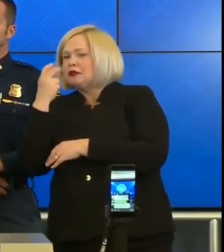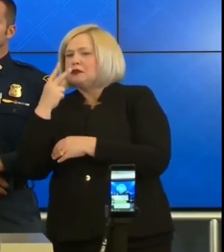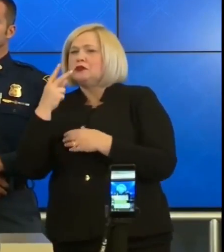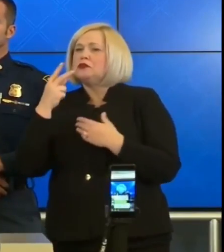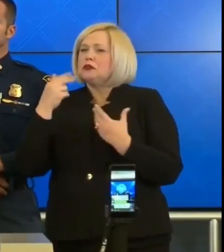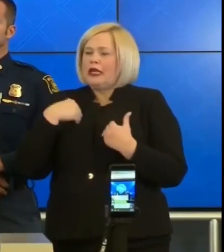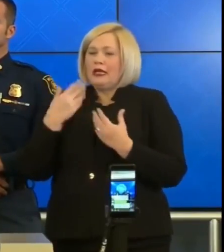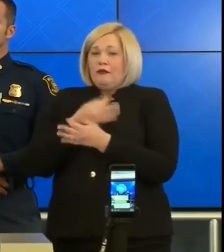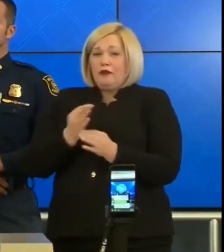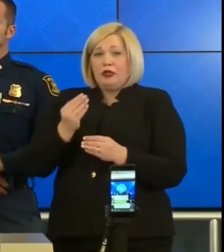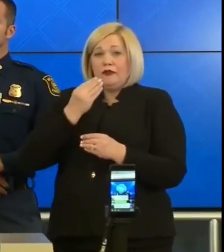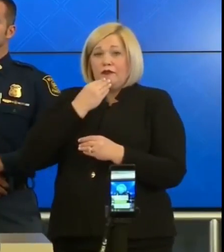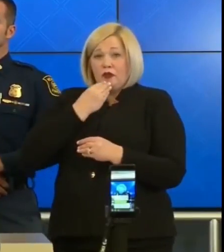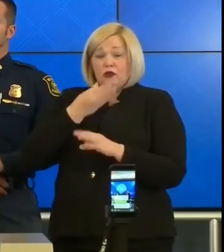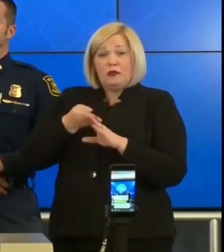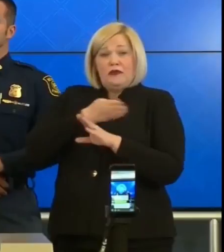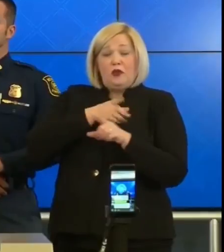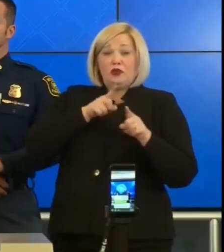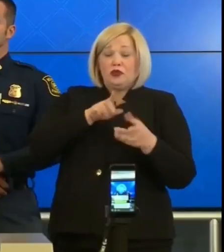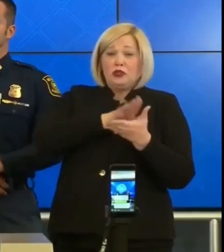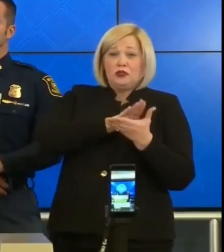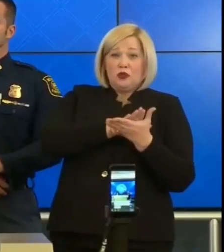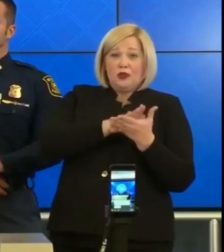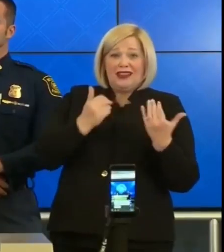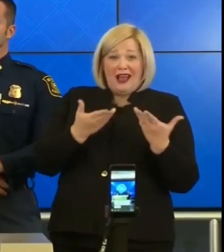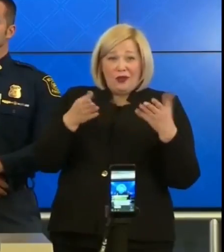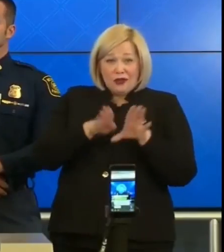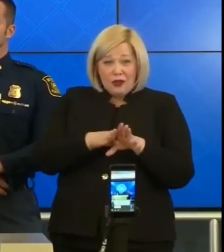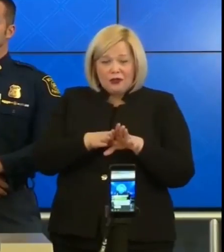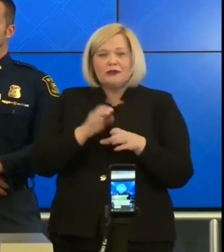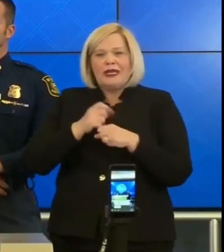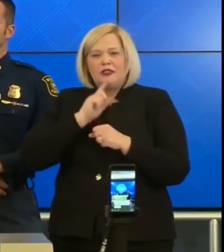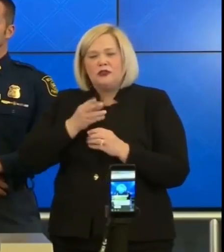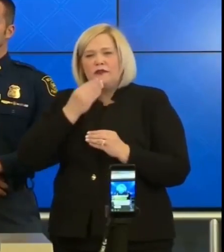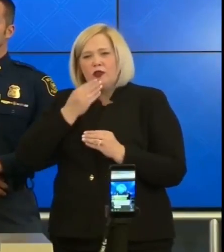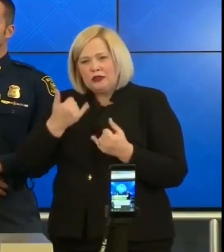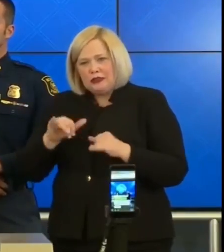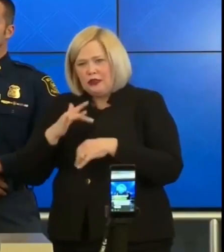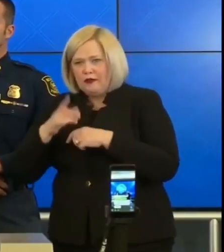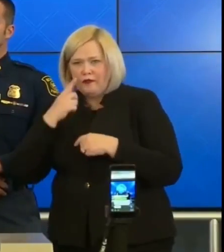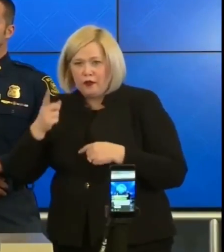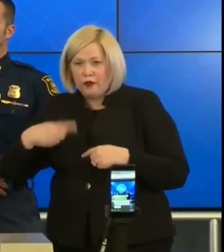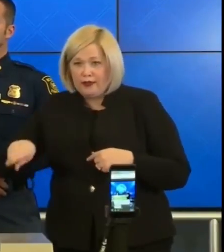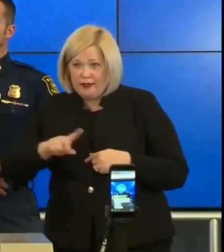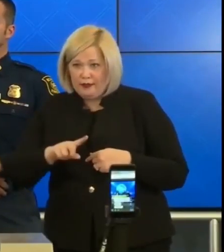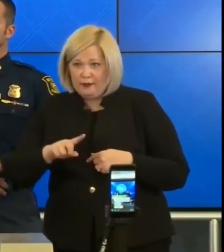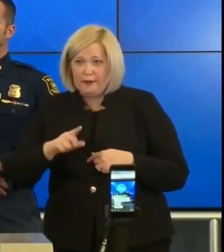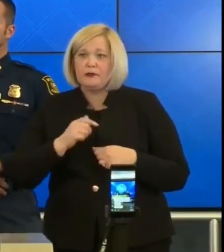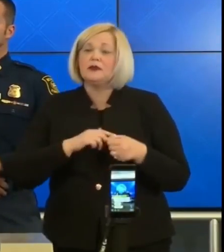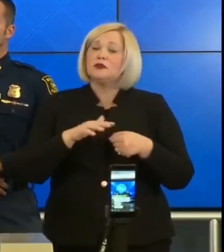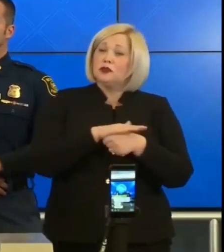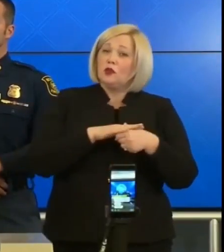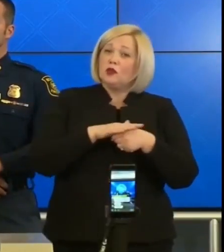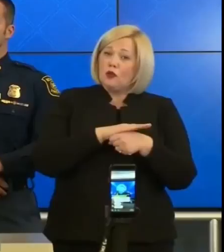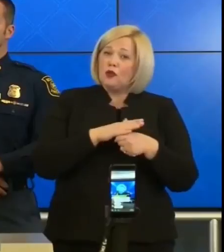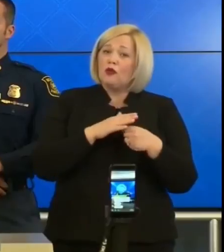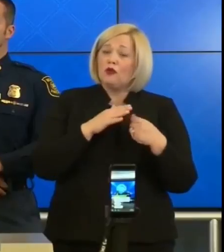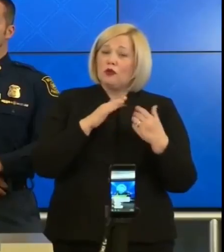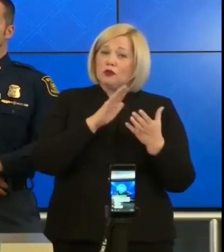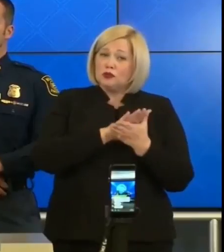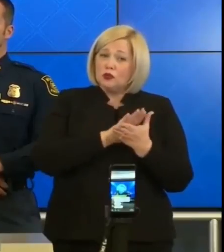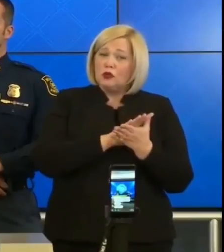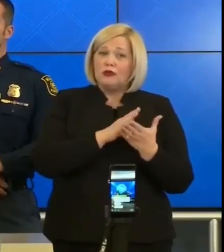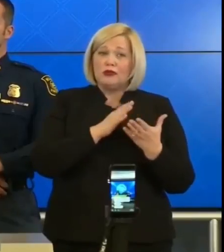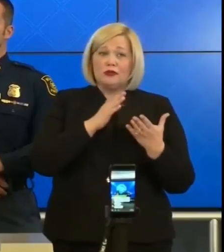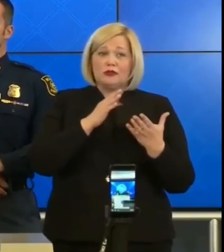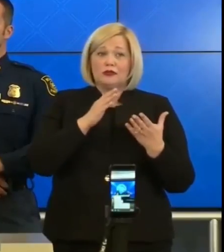food that they would be missing out because school is not open. And so at the local level, there is a plan, and if parents or students